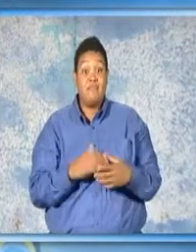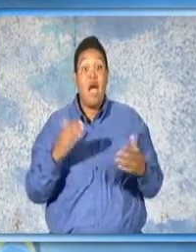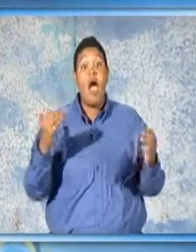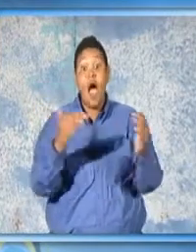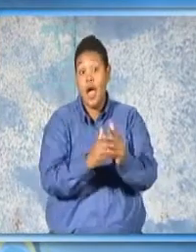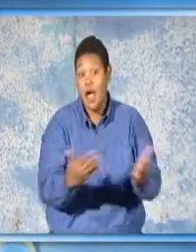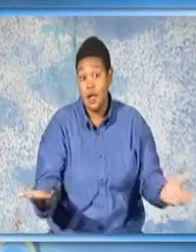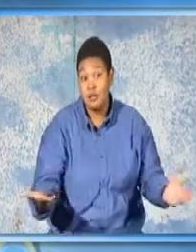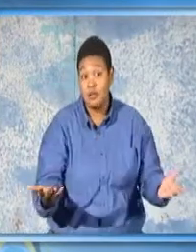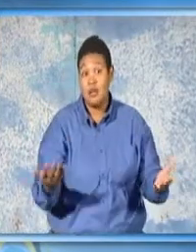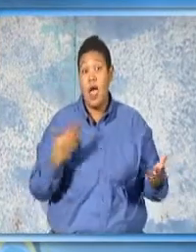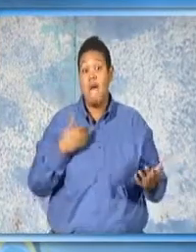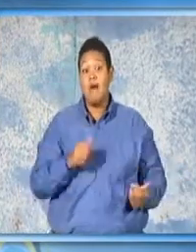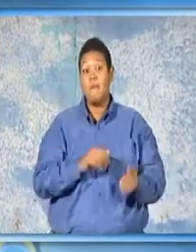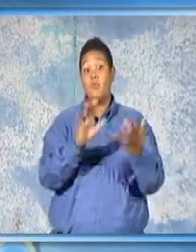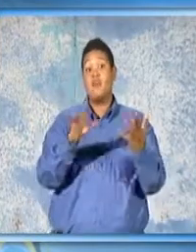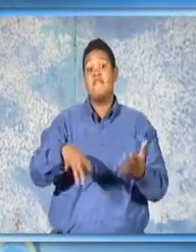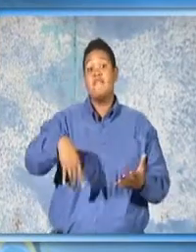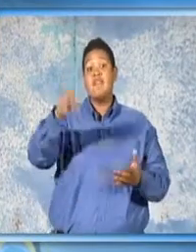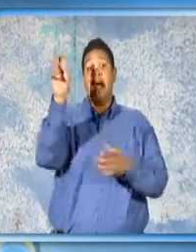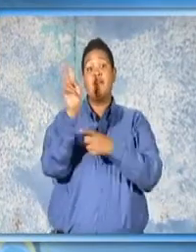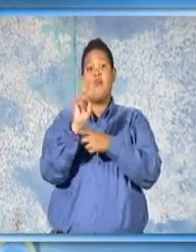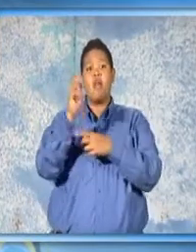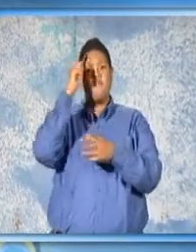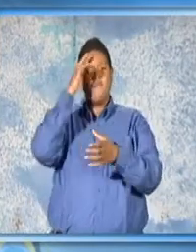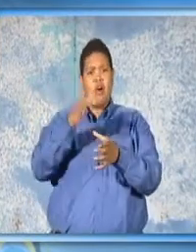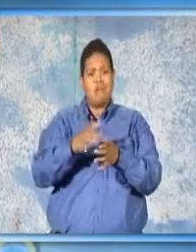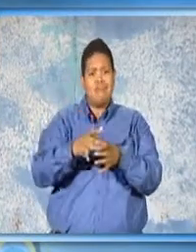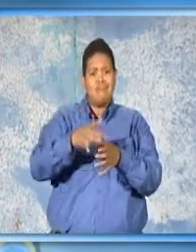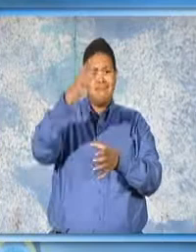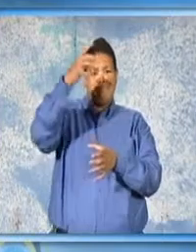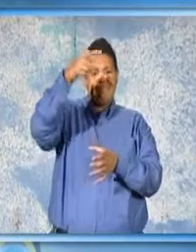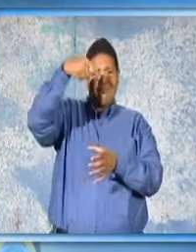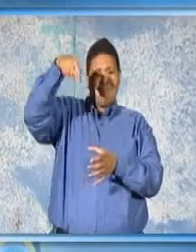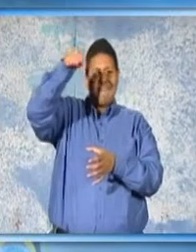Again, the approach to finding the volume of a cylinder is similar.